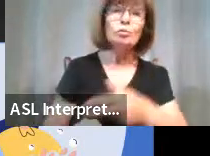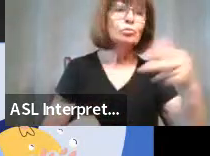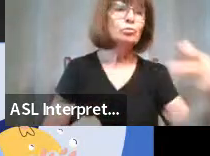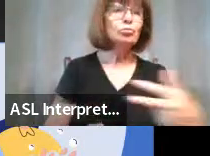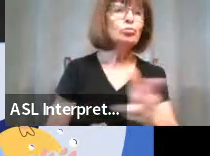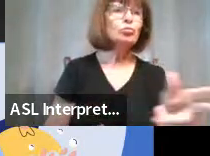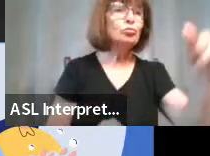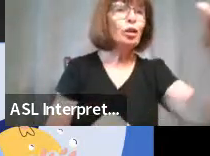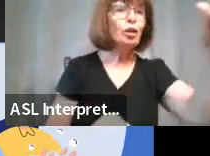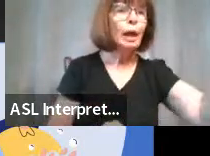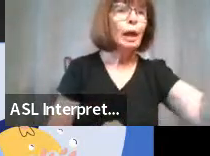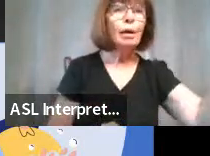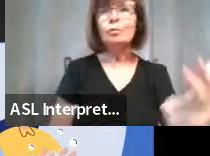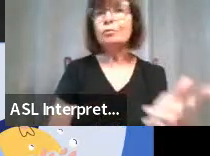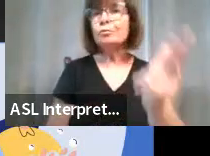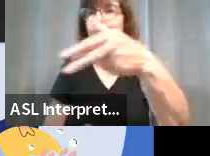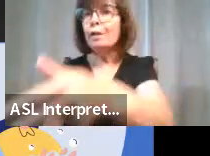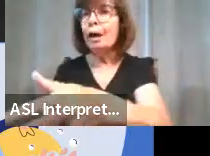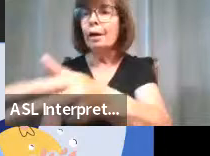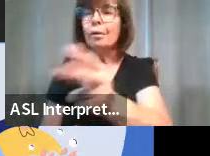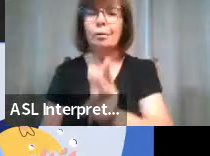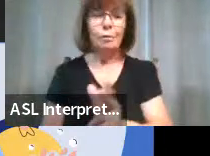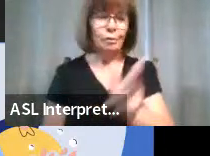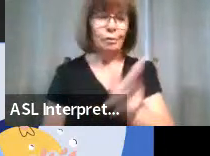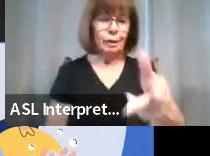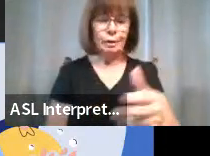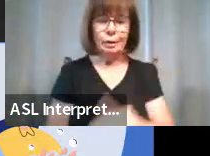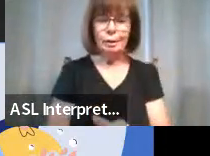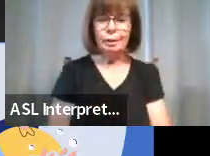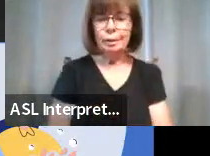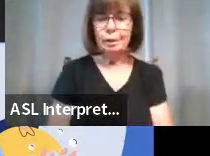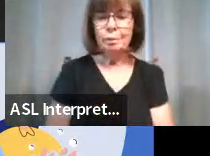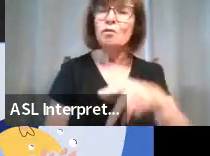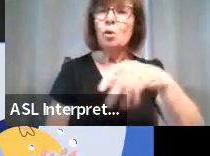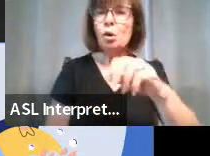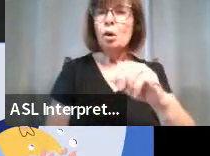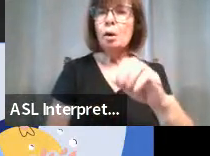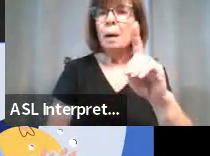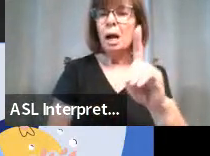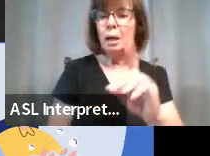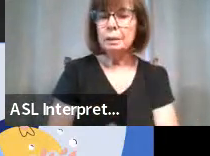and post a pop-up pod to serve the community.